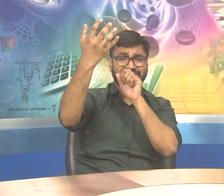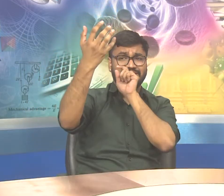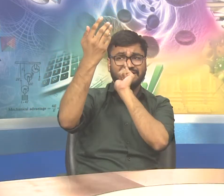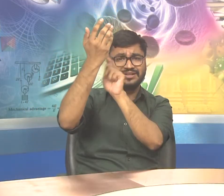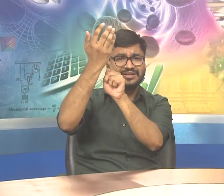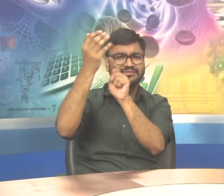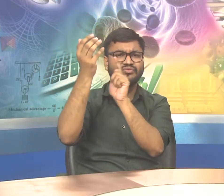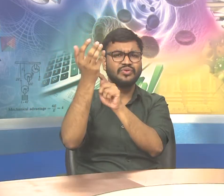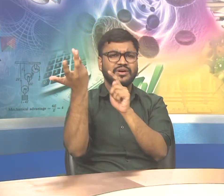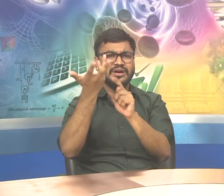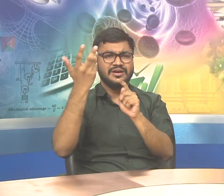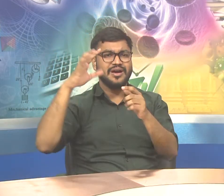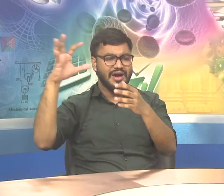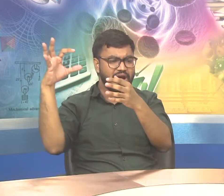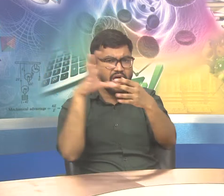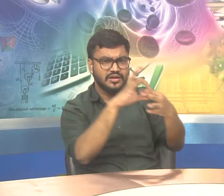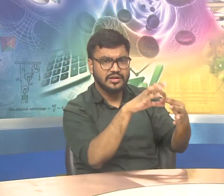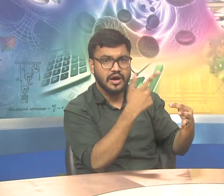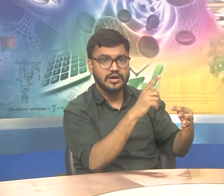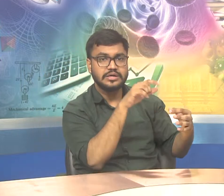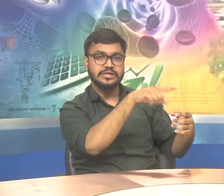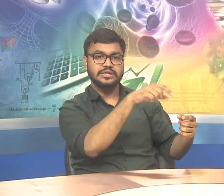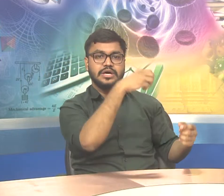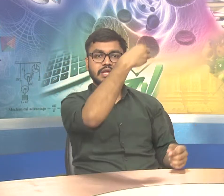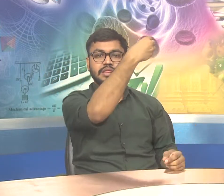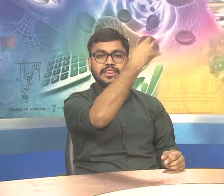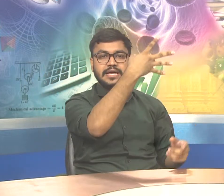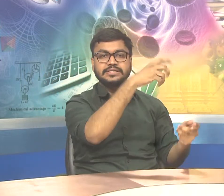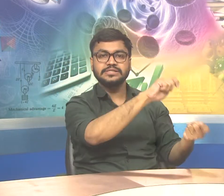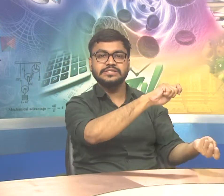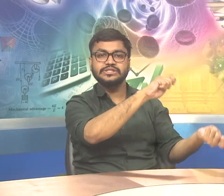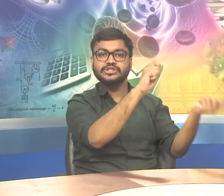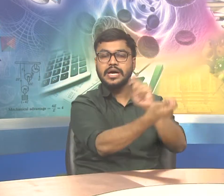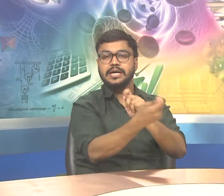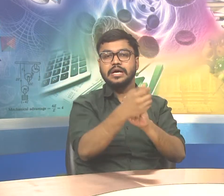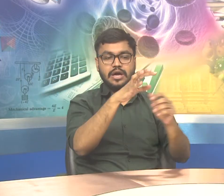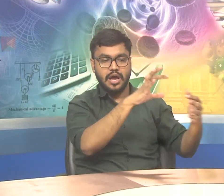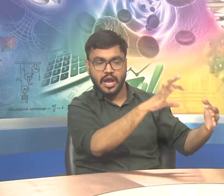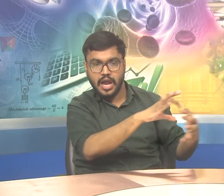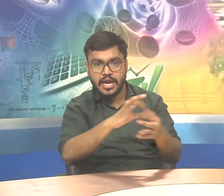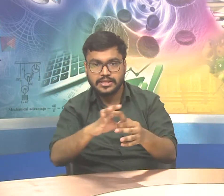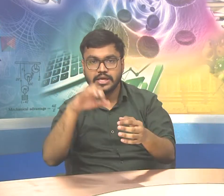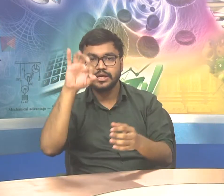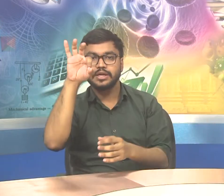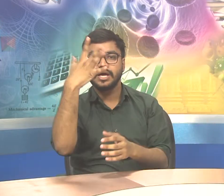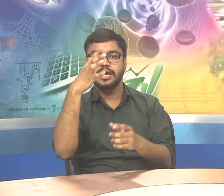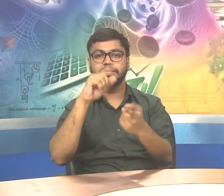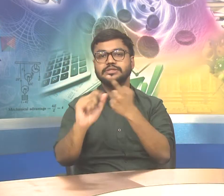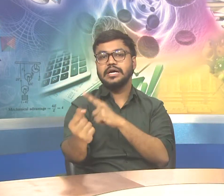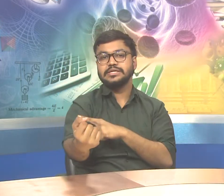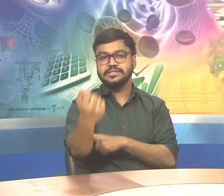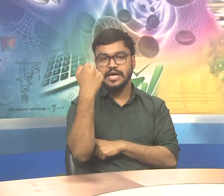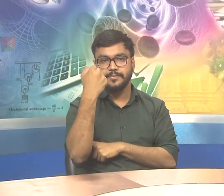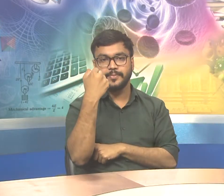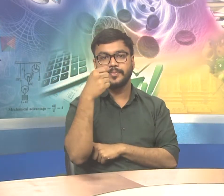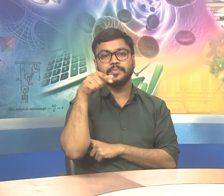In our homes, an electrical bulb or tube light